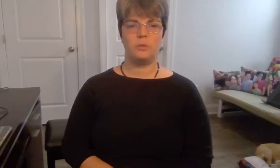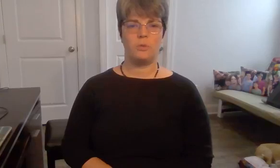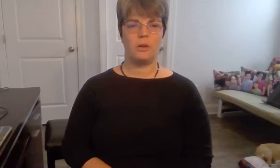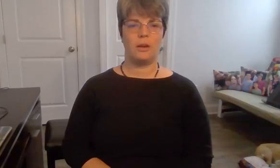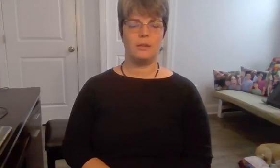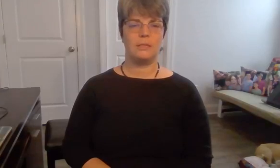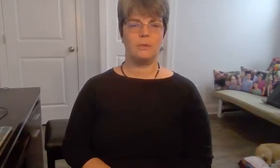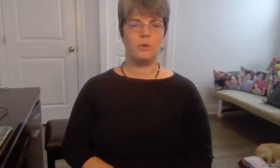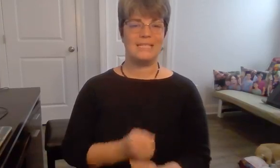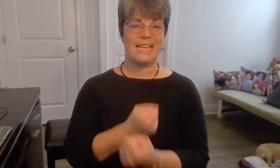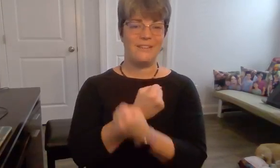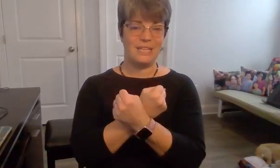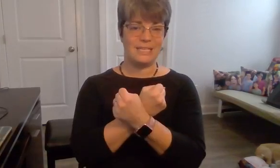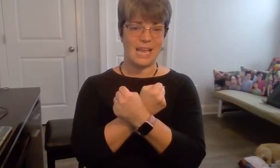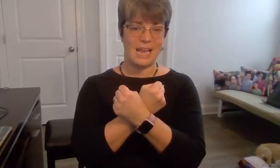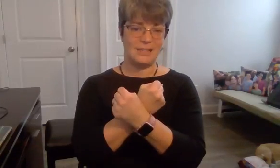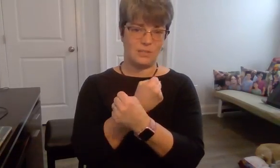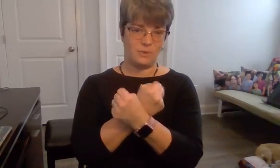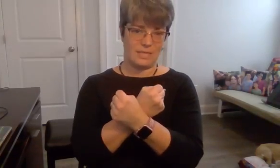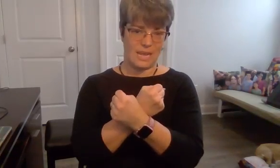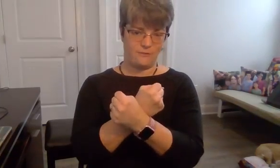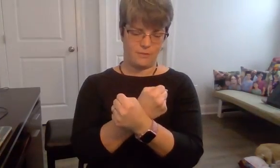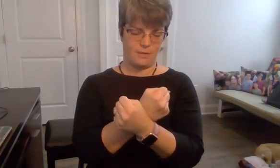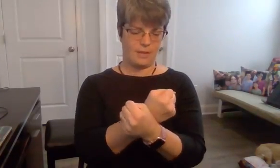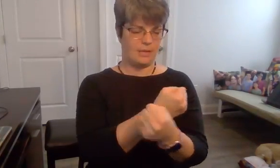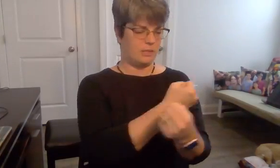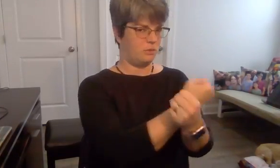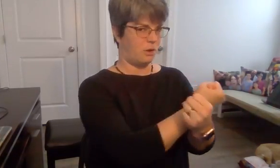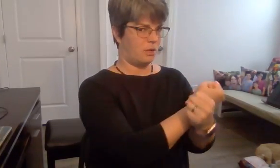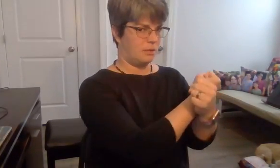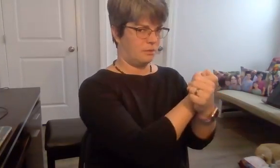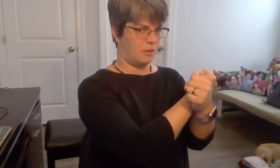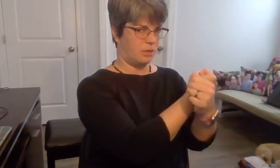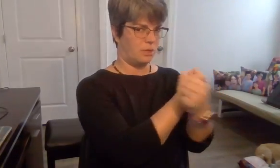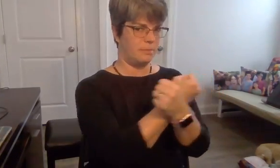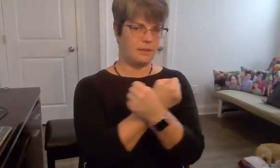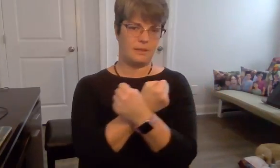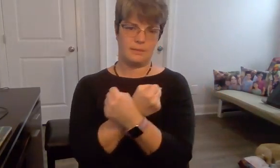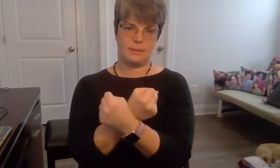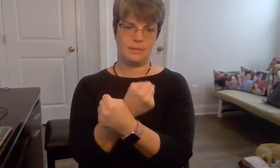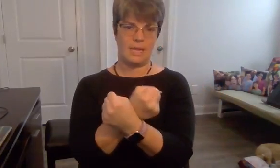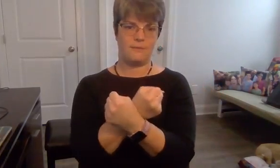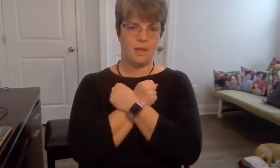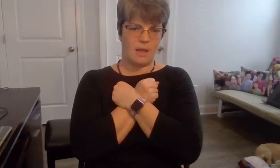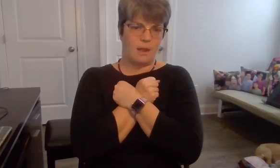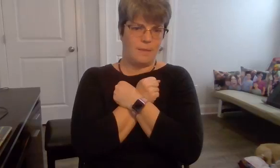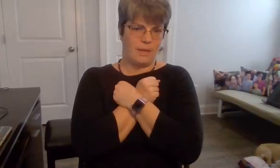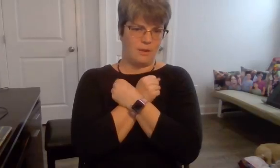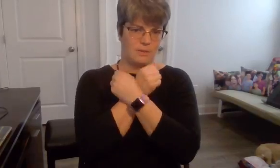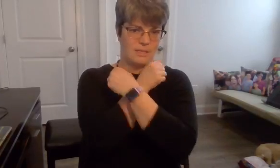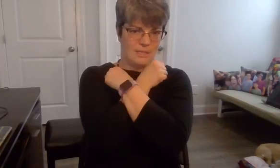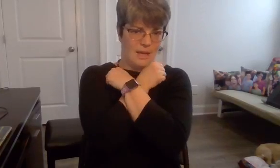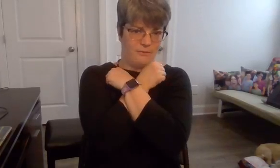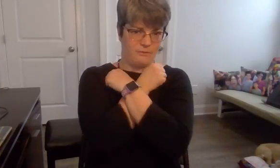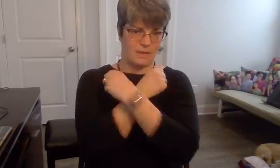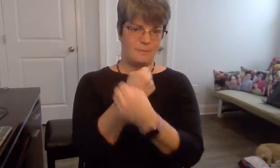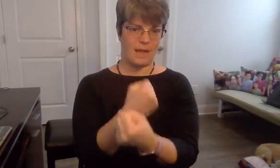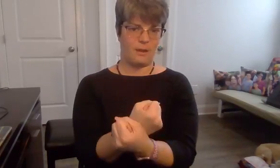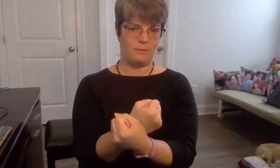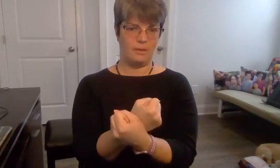more safety signs. So safe is crossed arms like this. Safe, not up here because this is love, right? But out